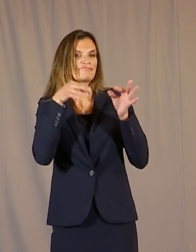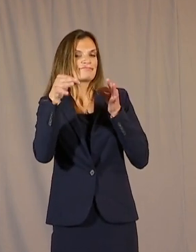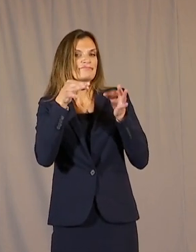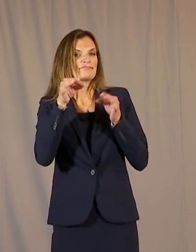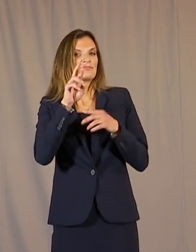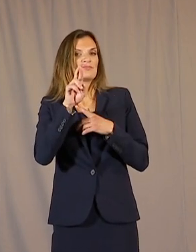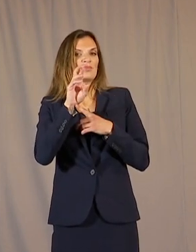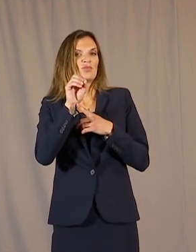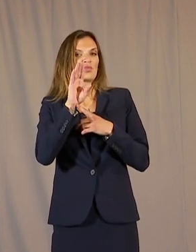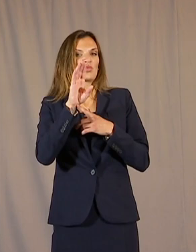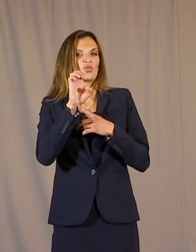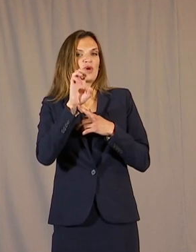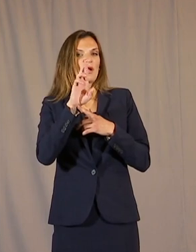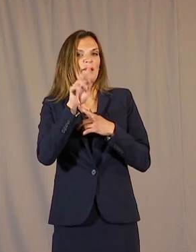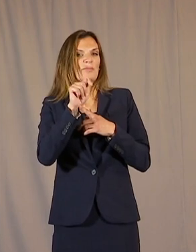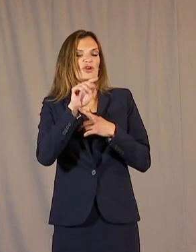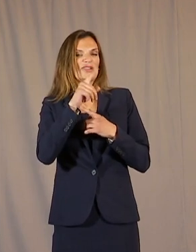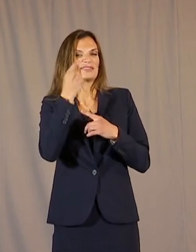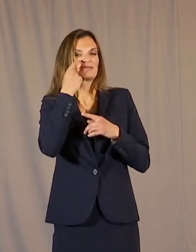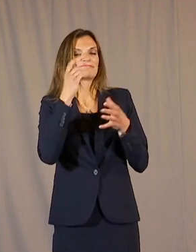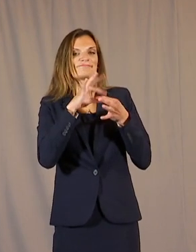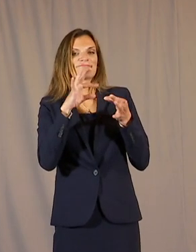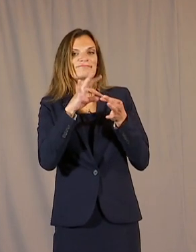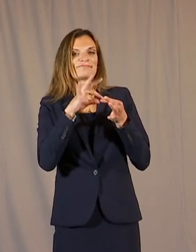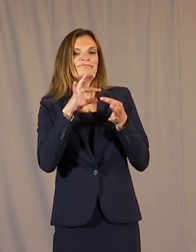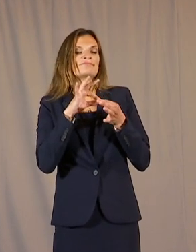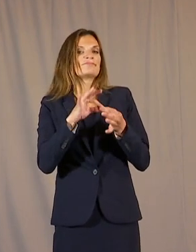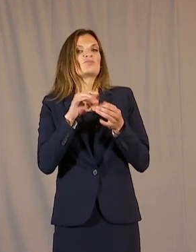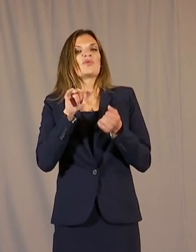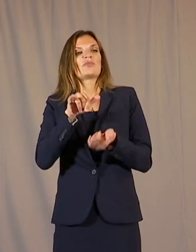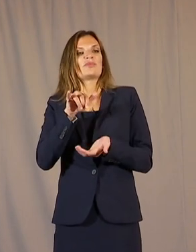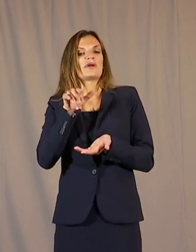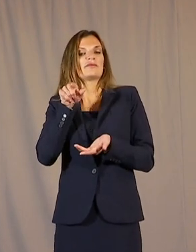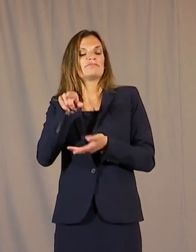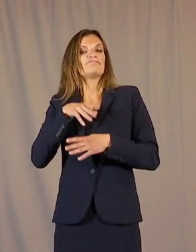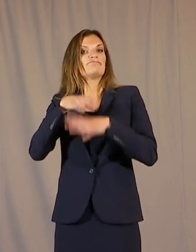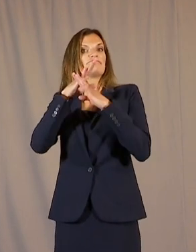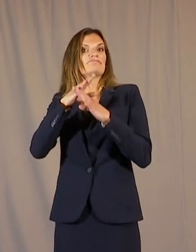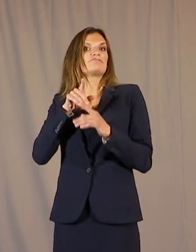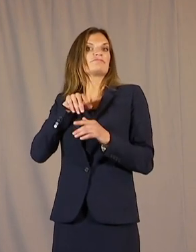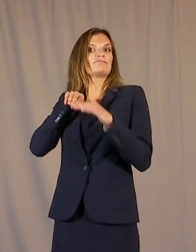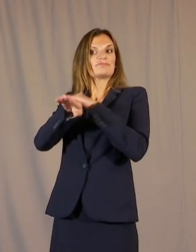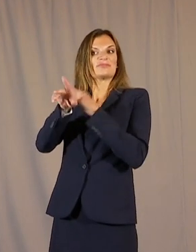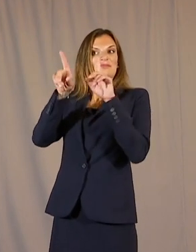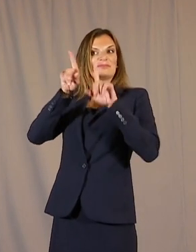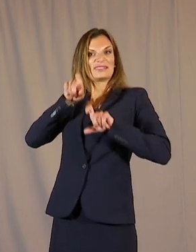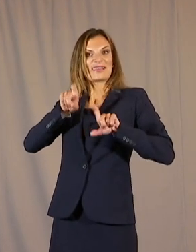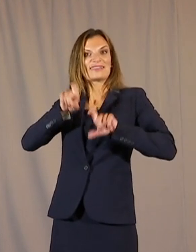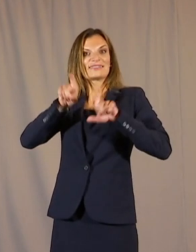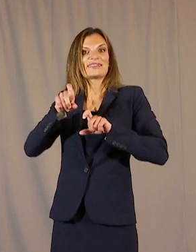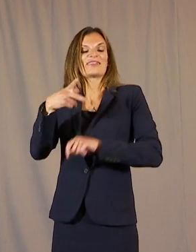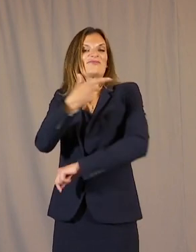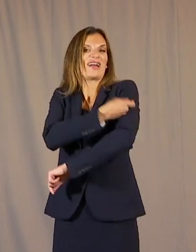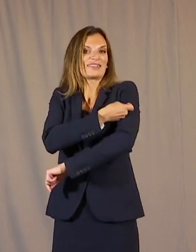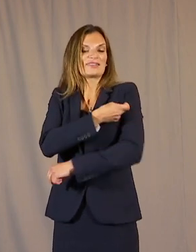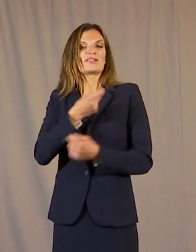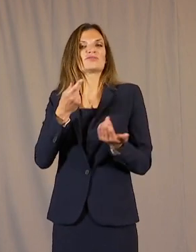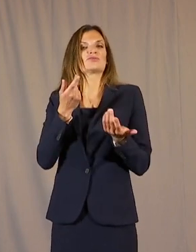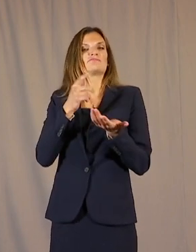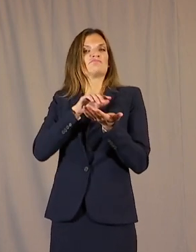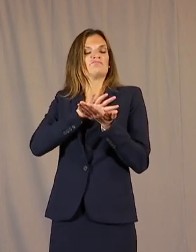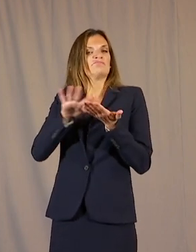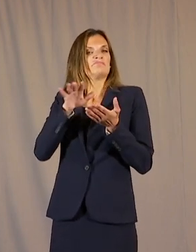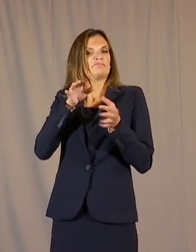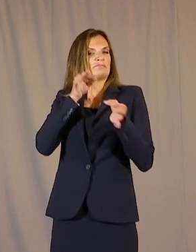comment on like the reduction of barriers for testing and vaccination? Would you mind just talking a little bit about what that looked like?